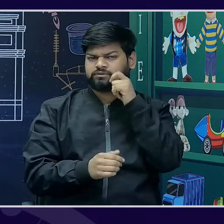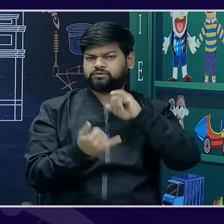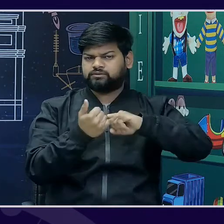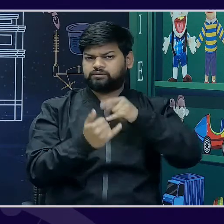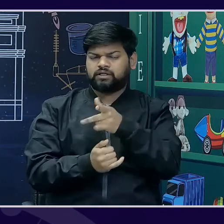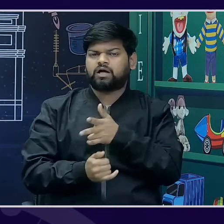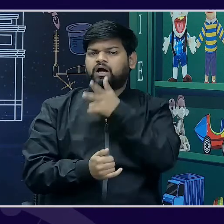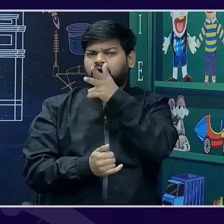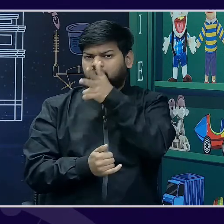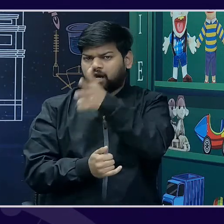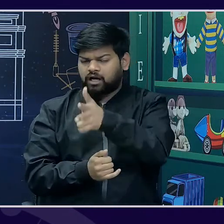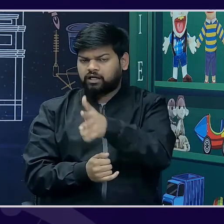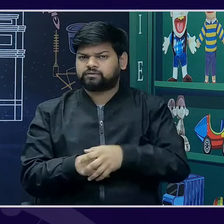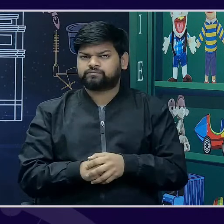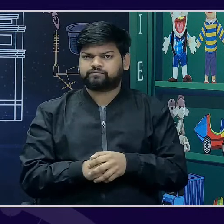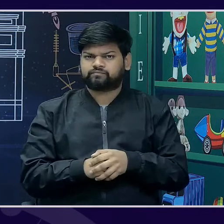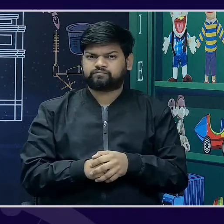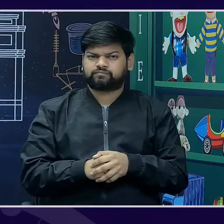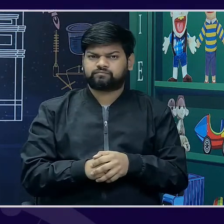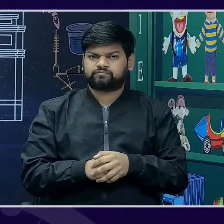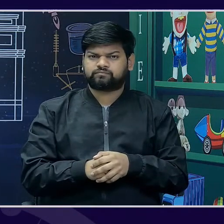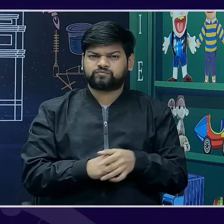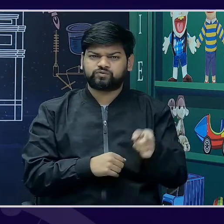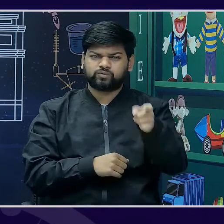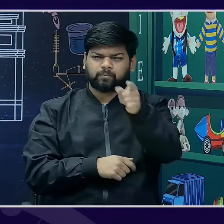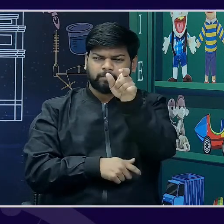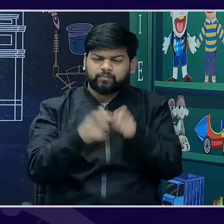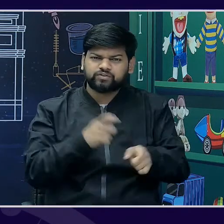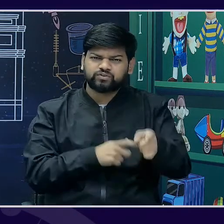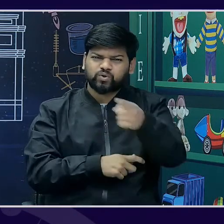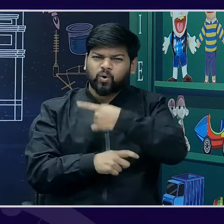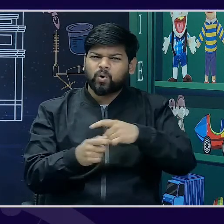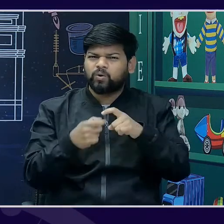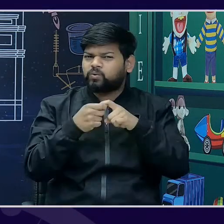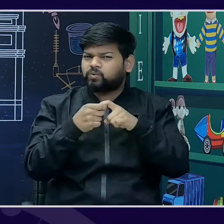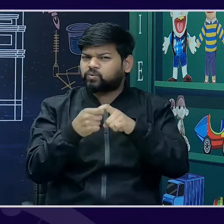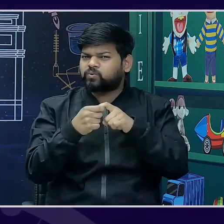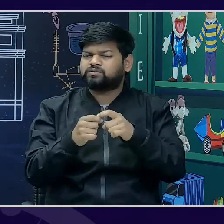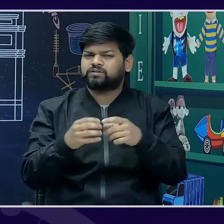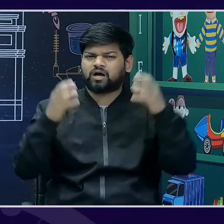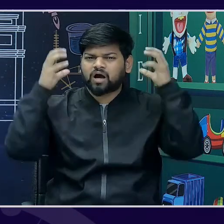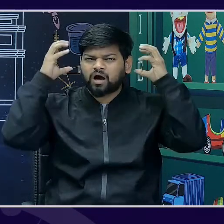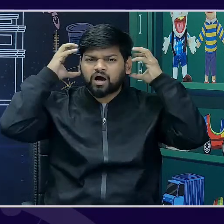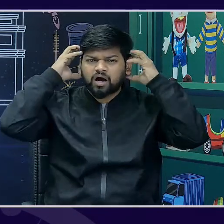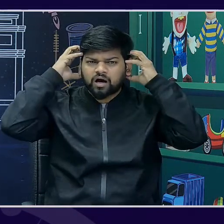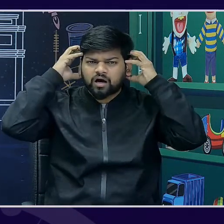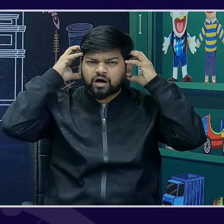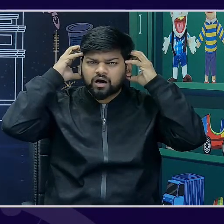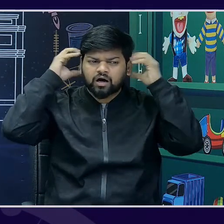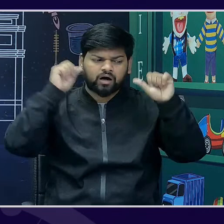about what is meant by audiological clinic. How do we define it? What is it all about?